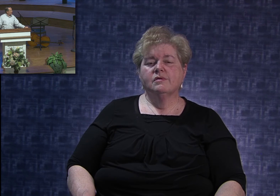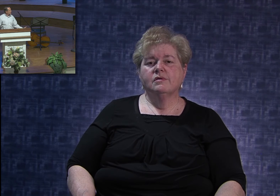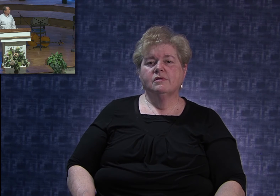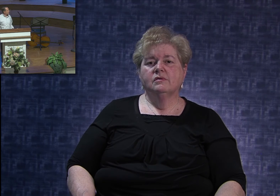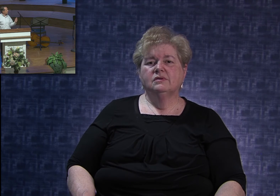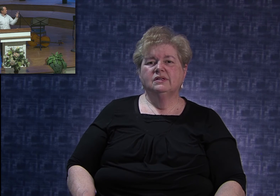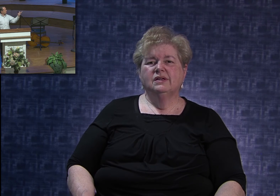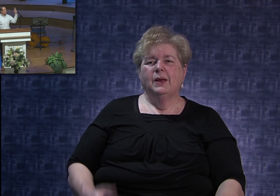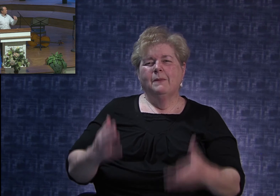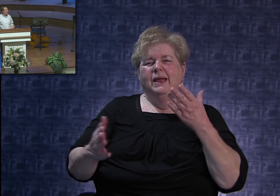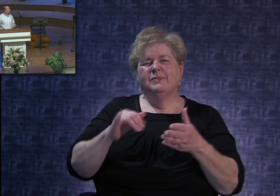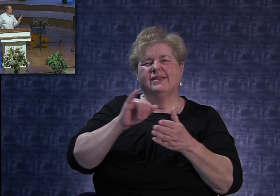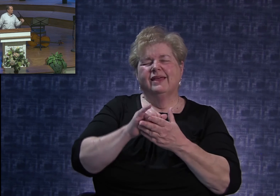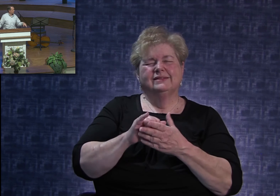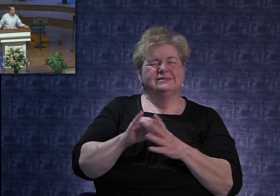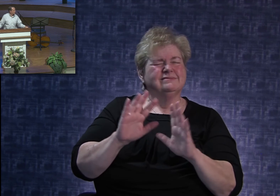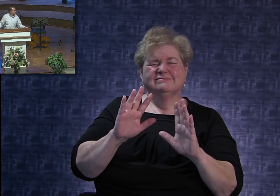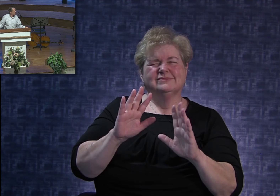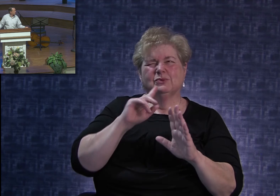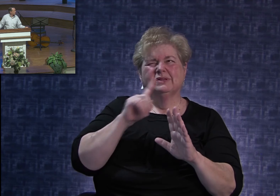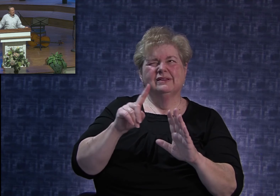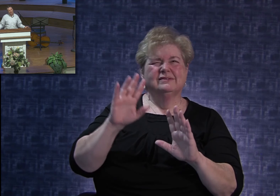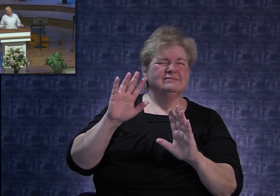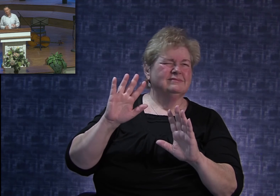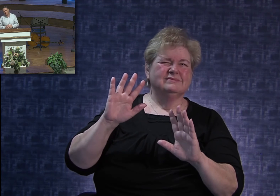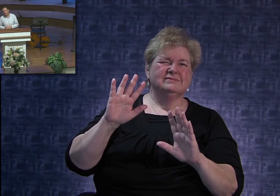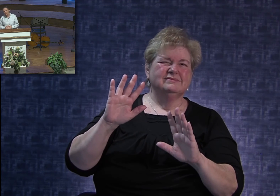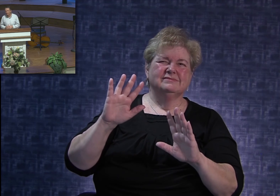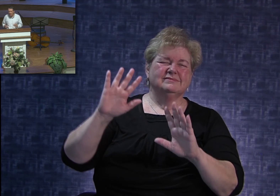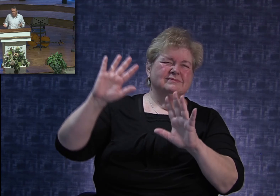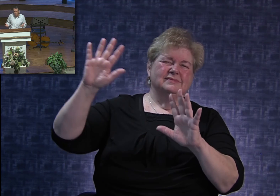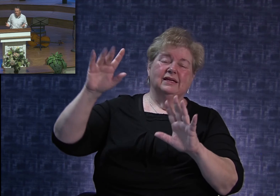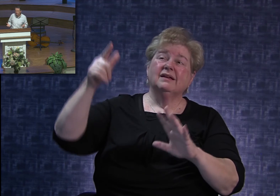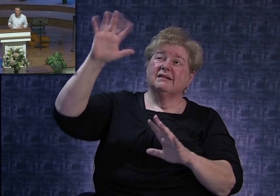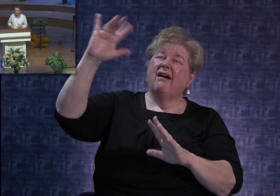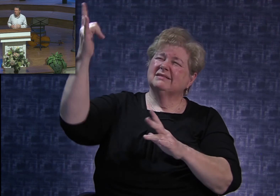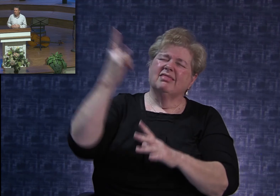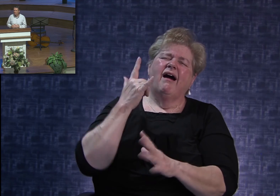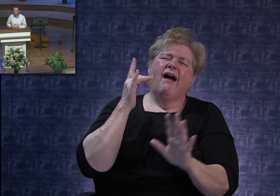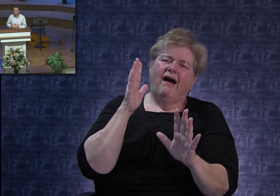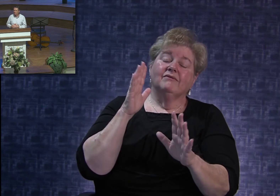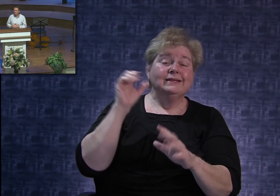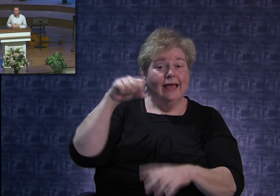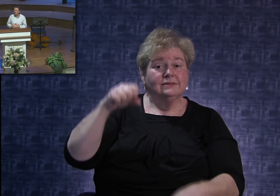Or is that just too out there for you? Wow, I just think God is love. He is.